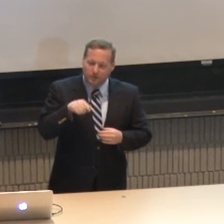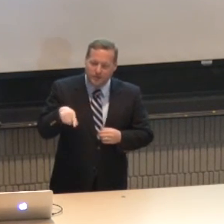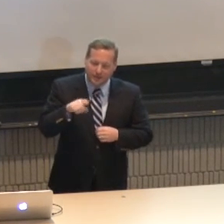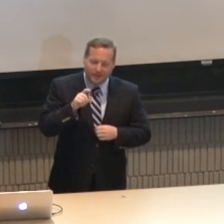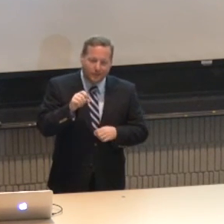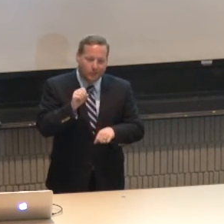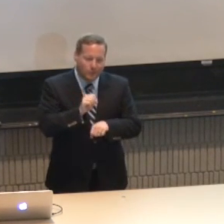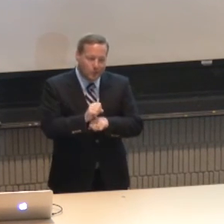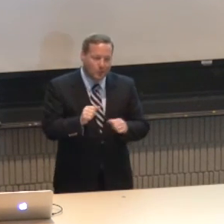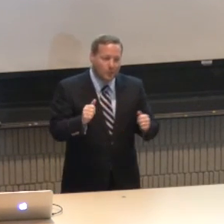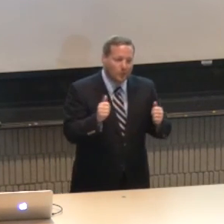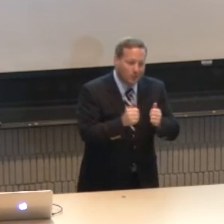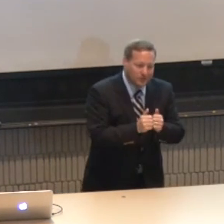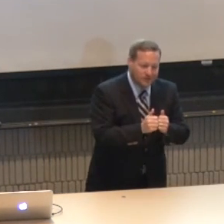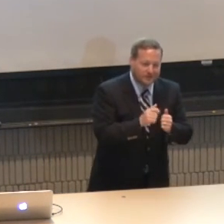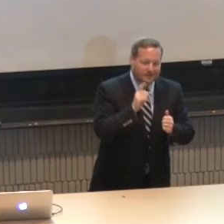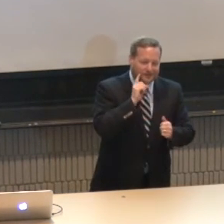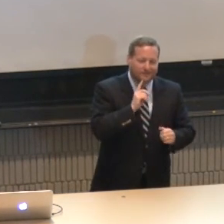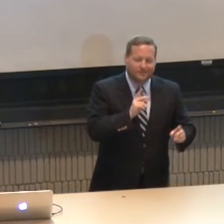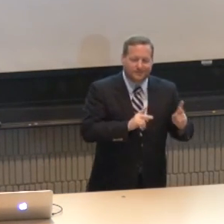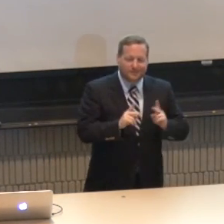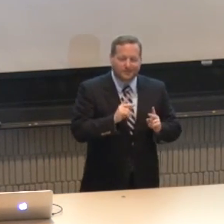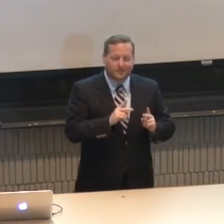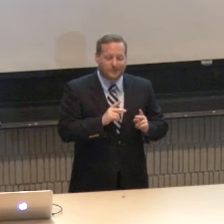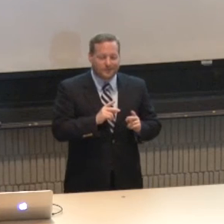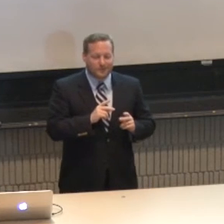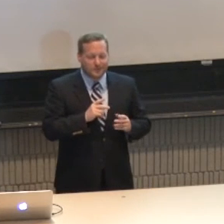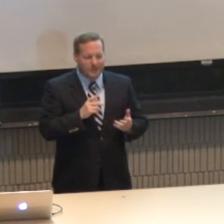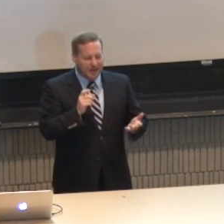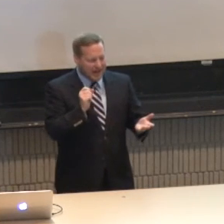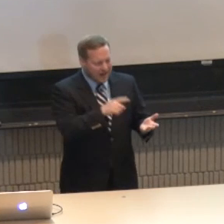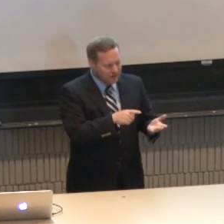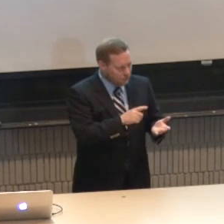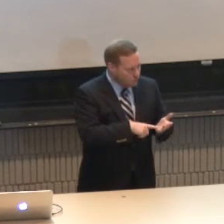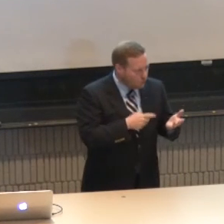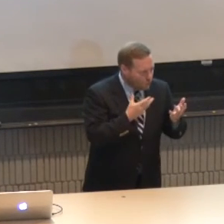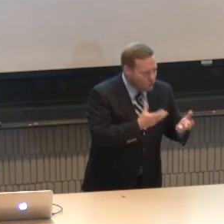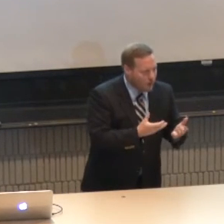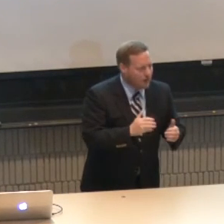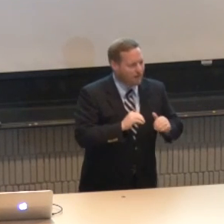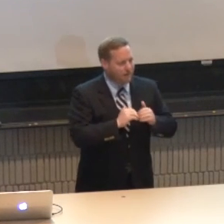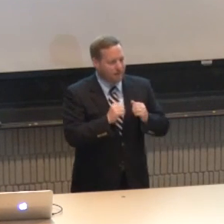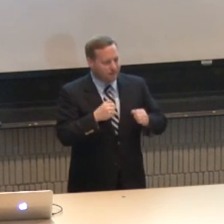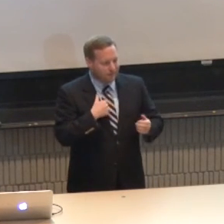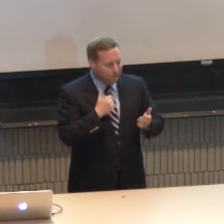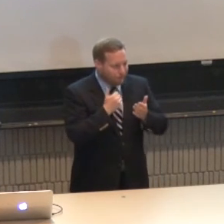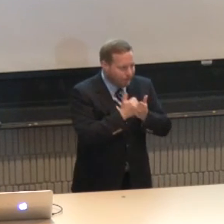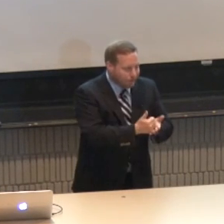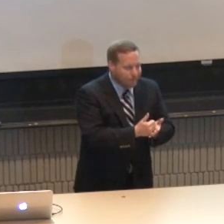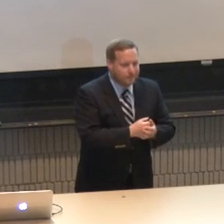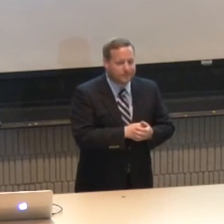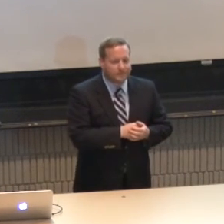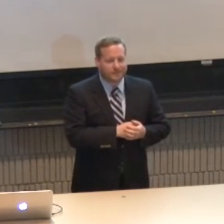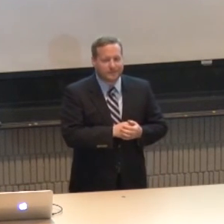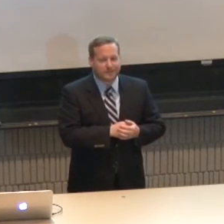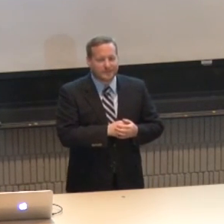great approach, honestly. We are looking for allies that want to work with us, that want to be